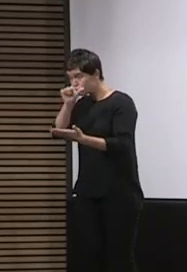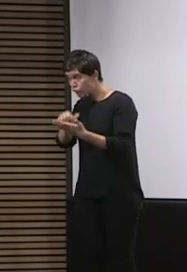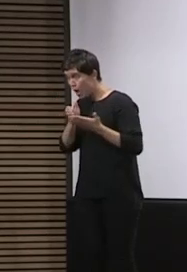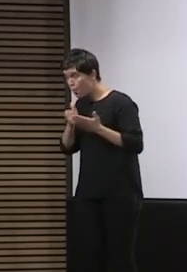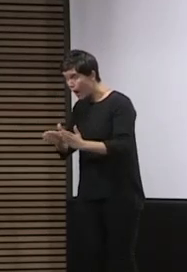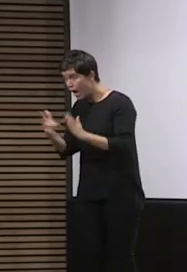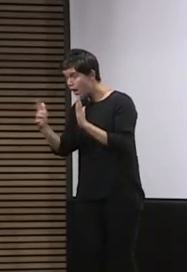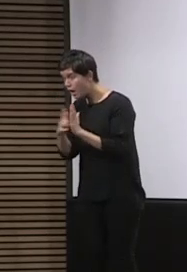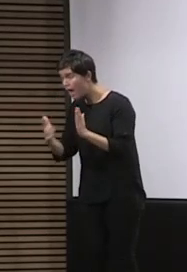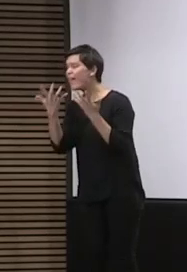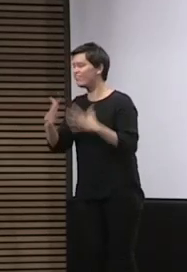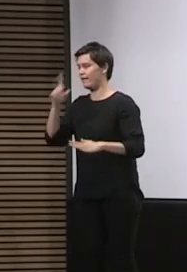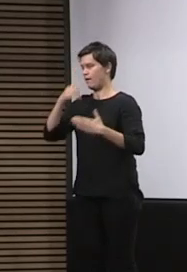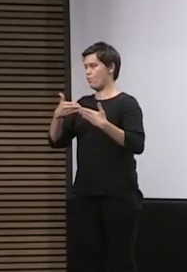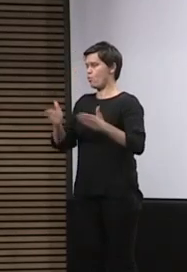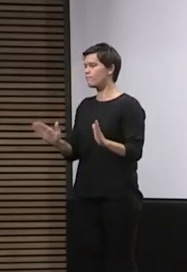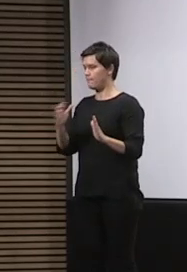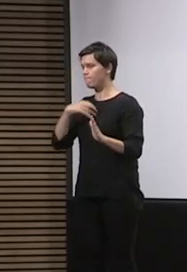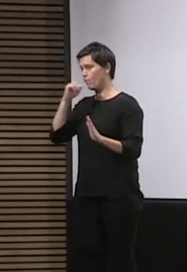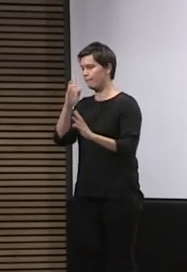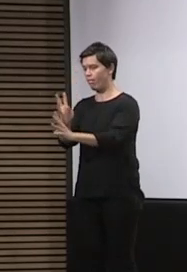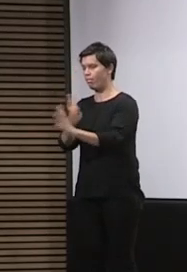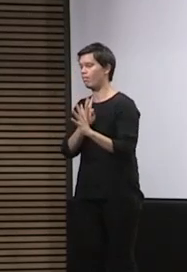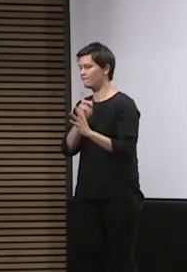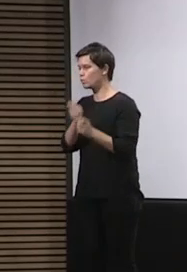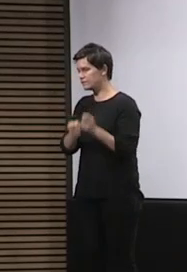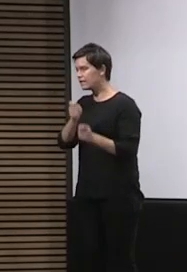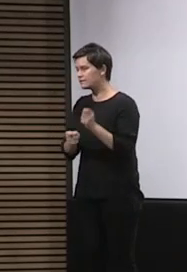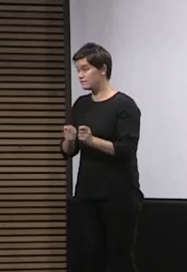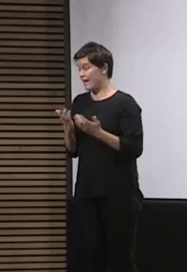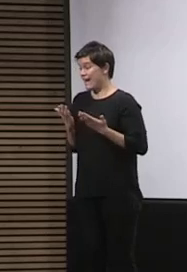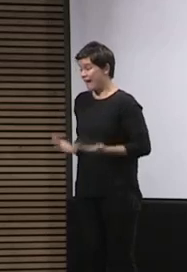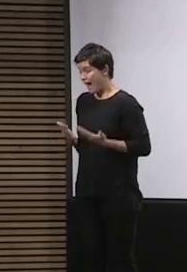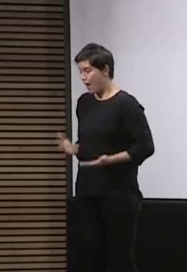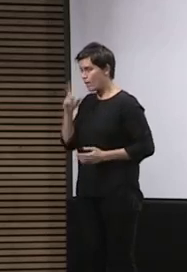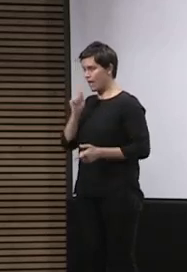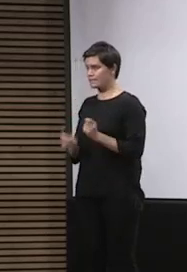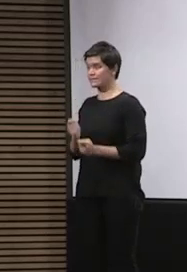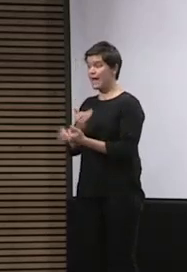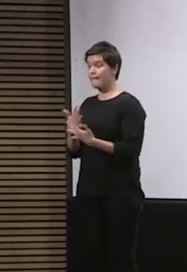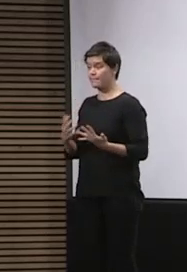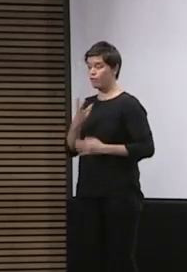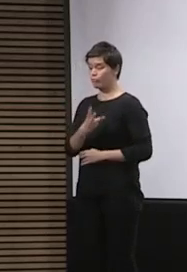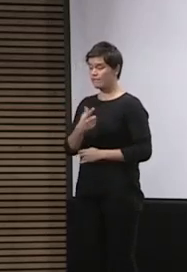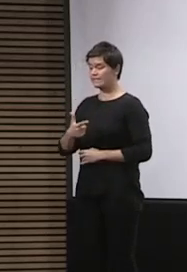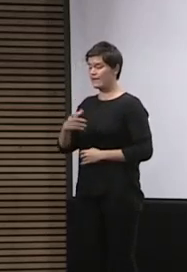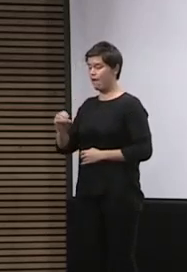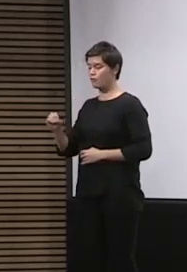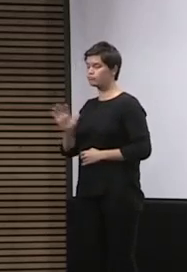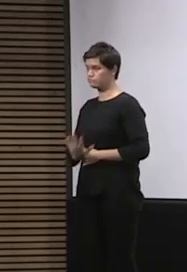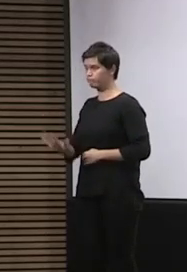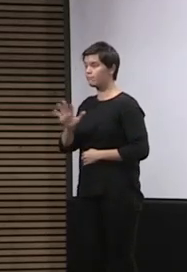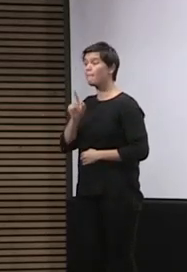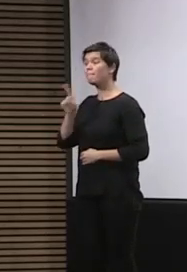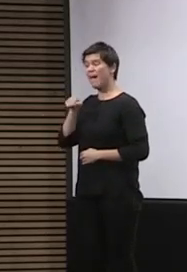the numbers have been increasing. The 3,700 is where we are at the moment, but we want